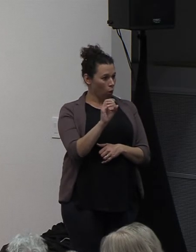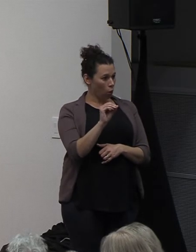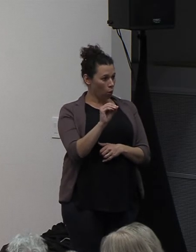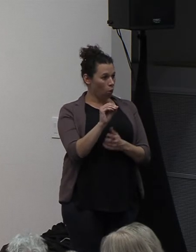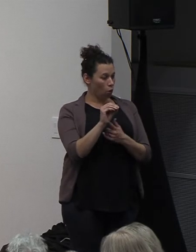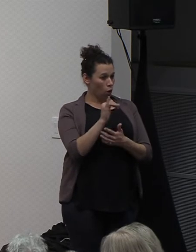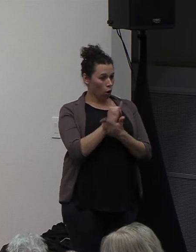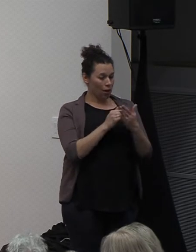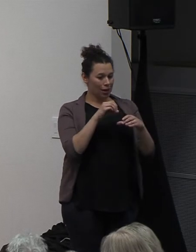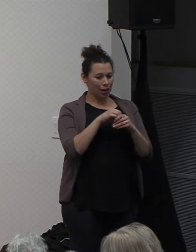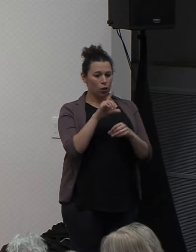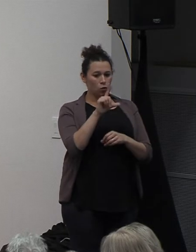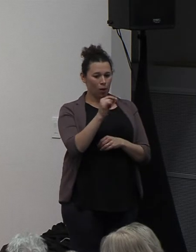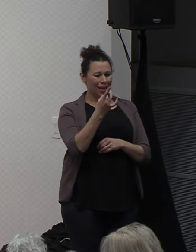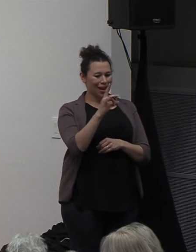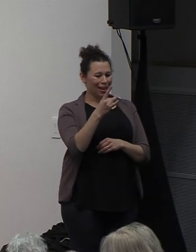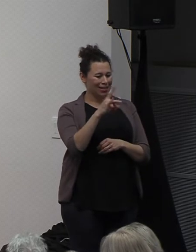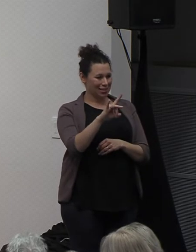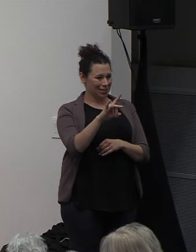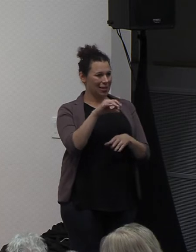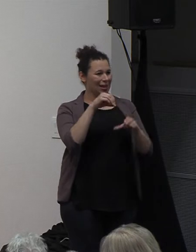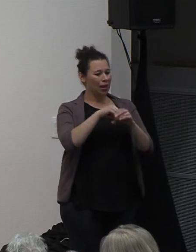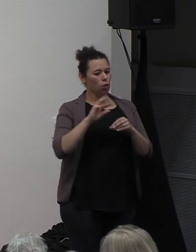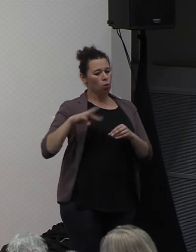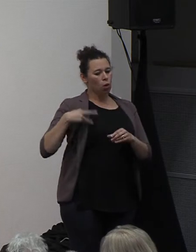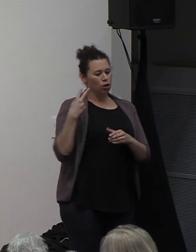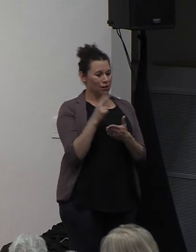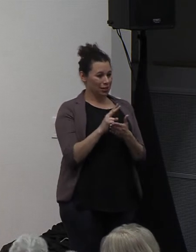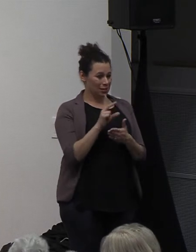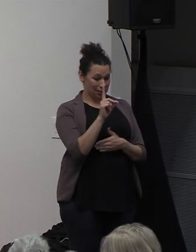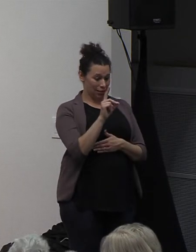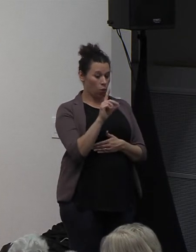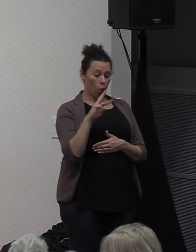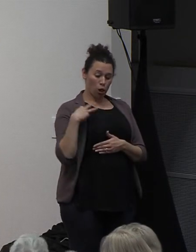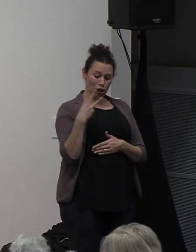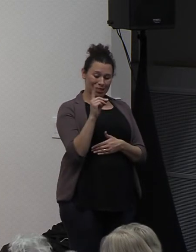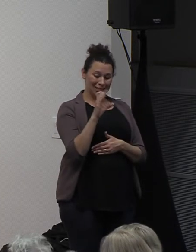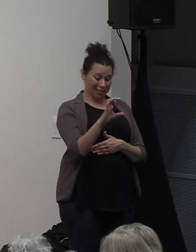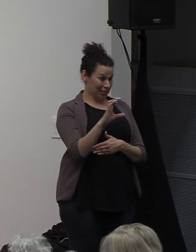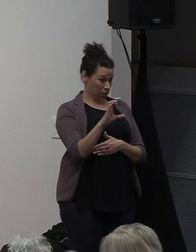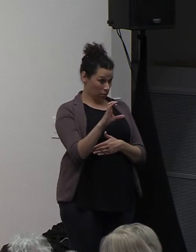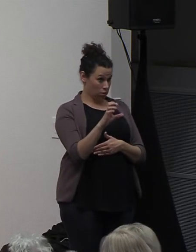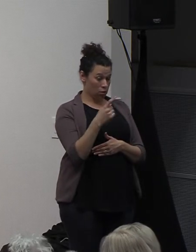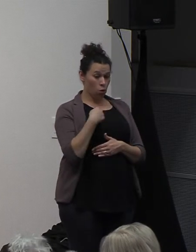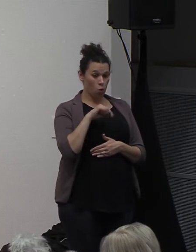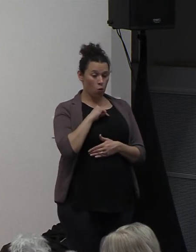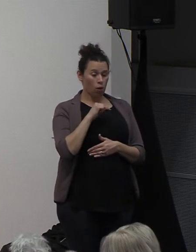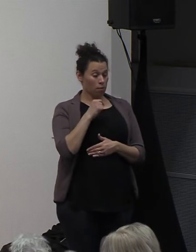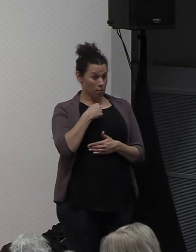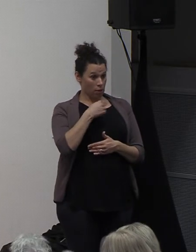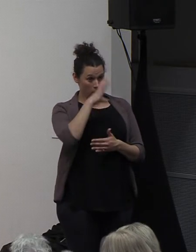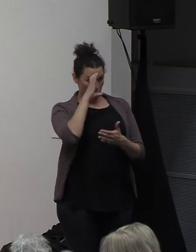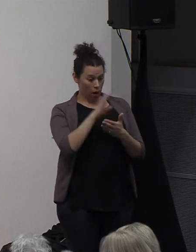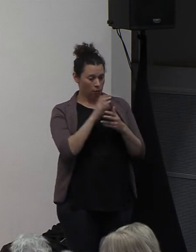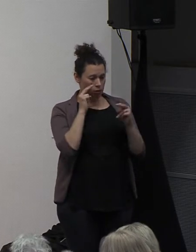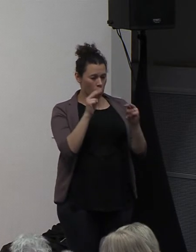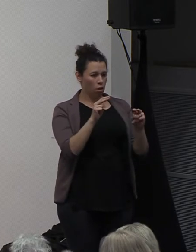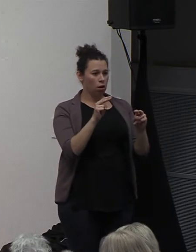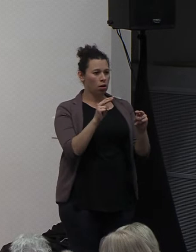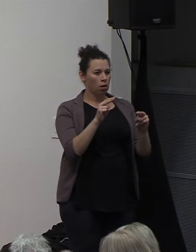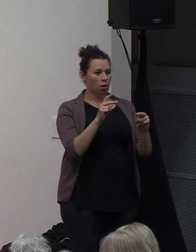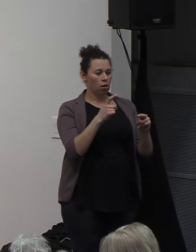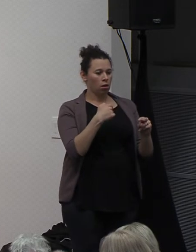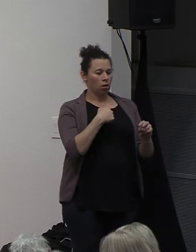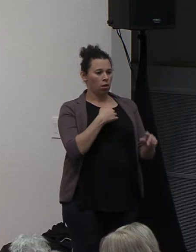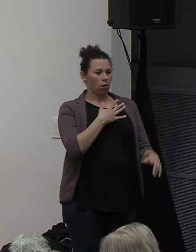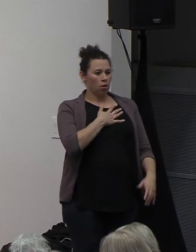displayed around the Lincoln Memorial Reflecting Pool in Washington, D.C., we could not let go of what we had taken in